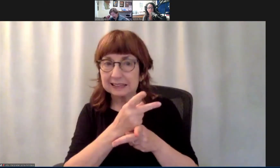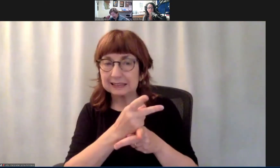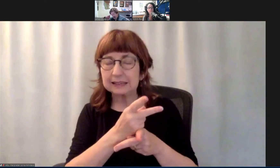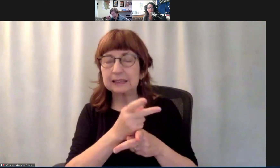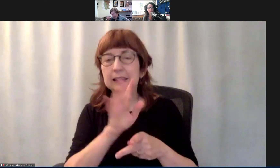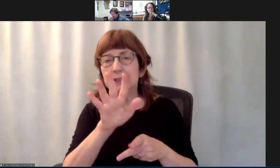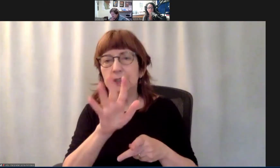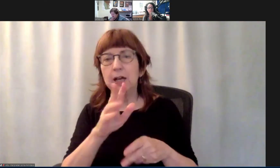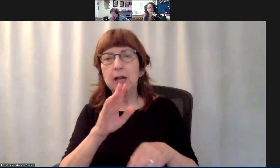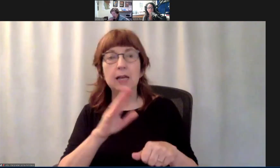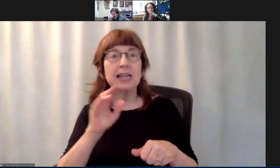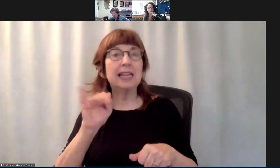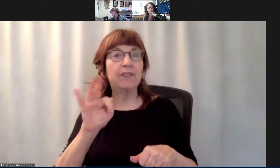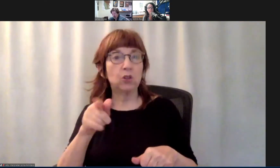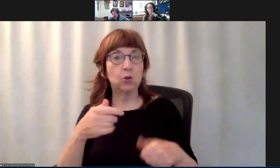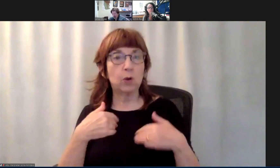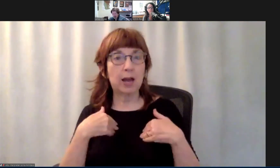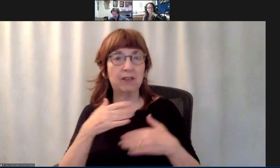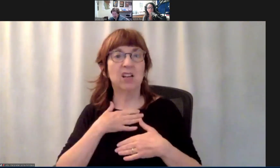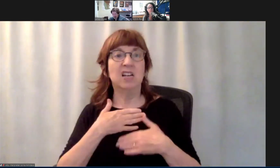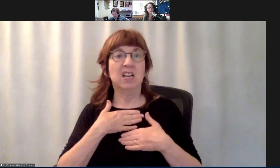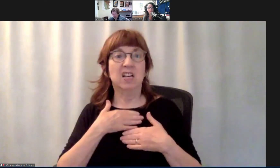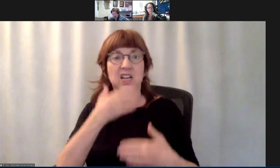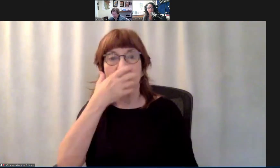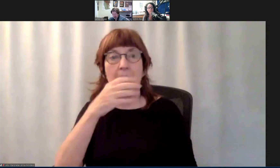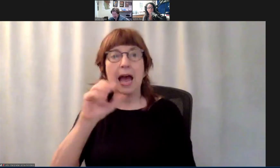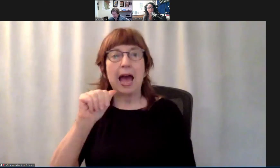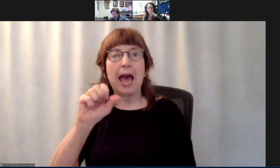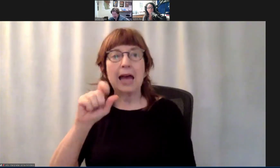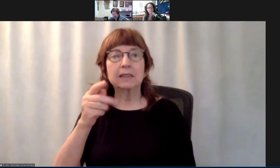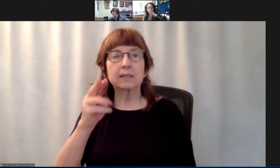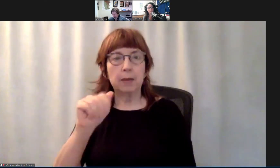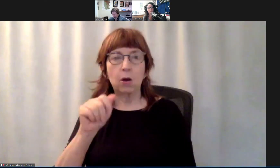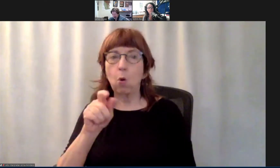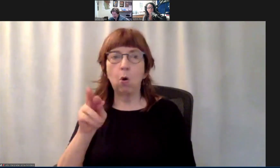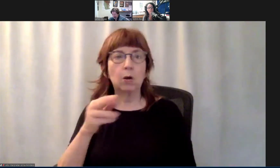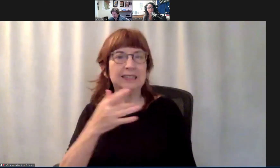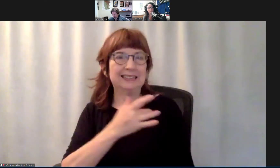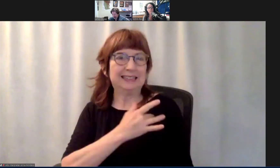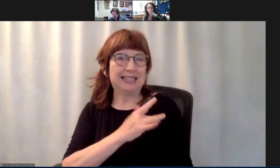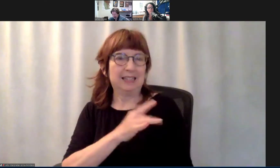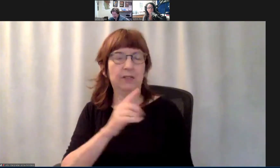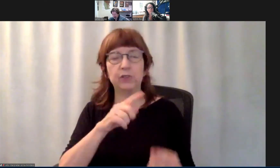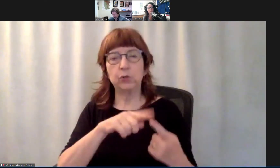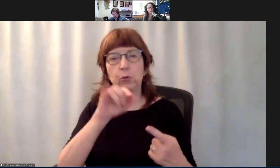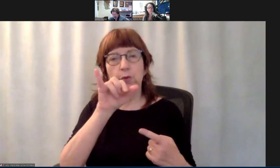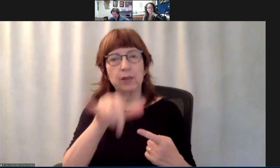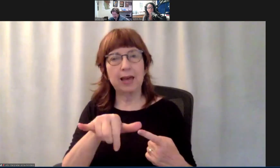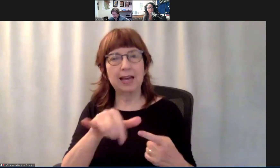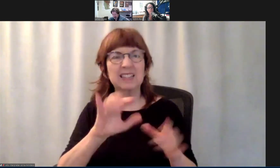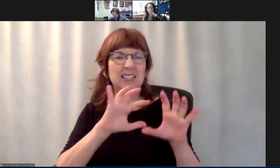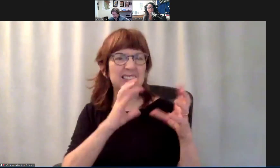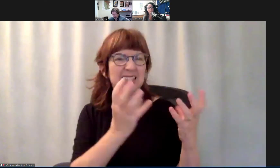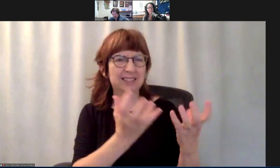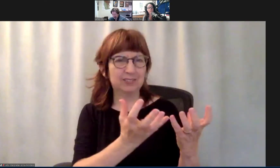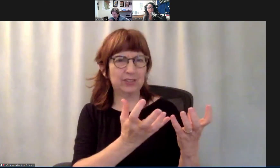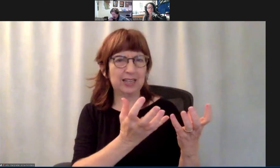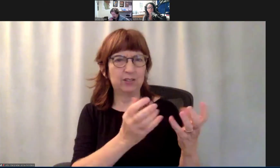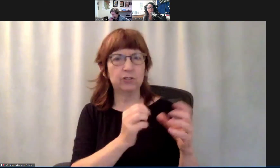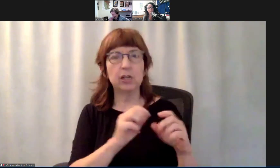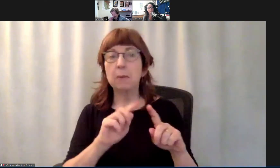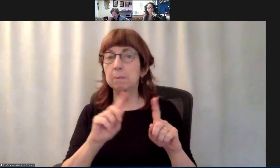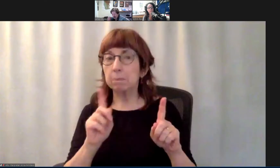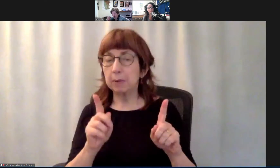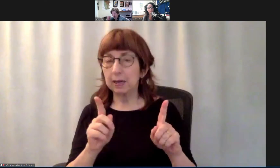have asthma or they're hypersensitive, of course, to anything in that classification.